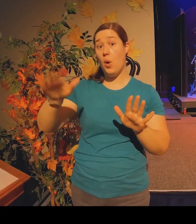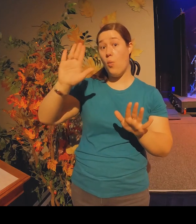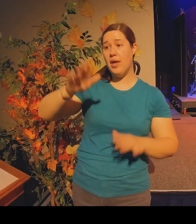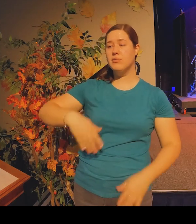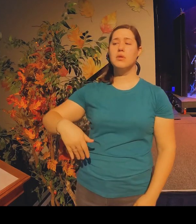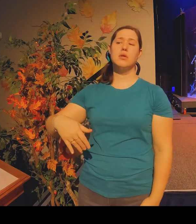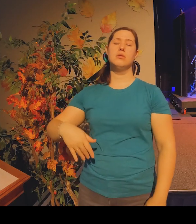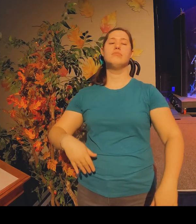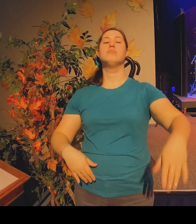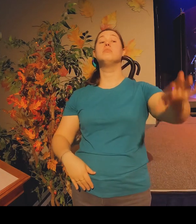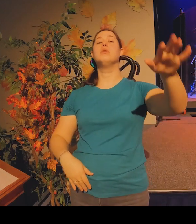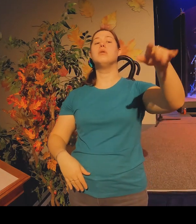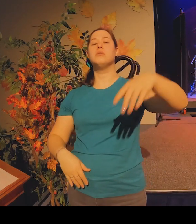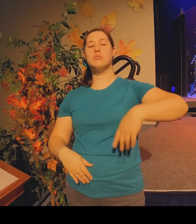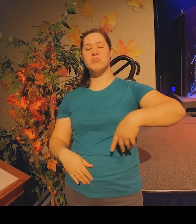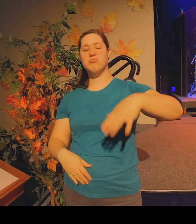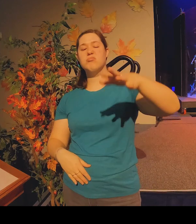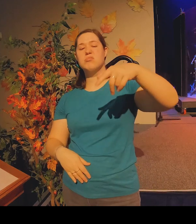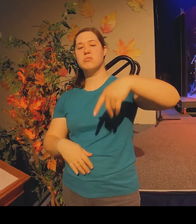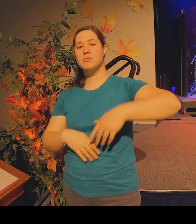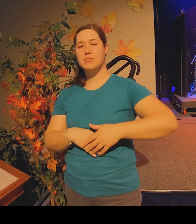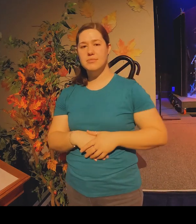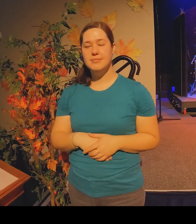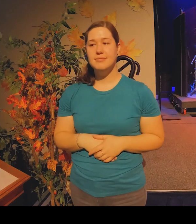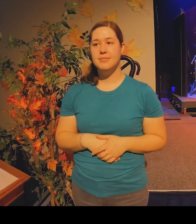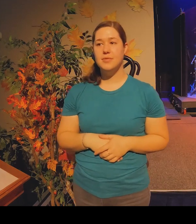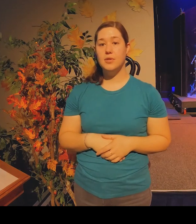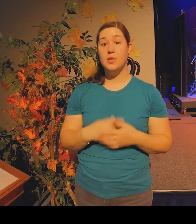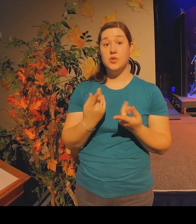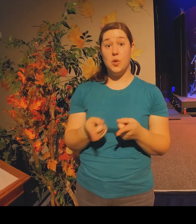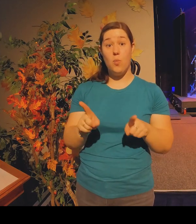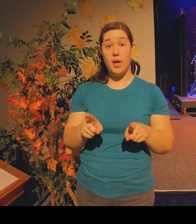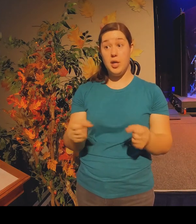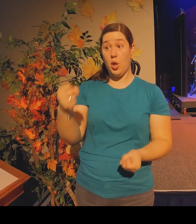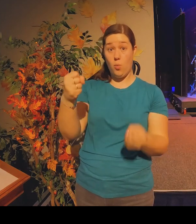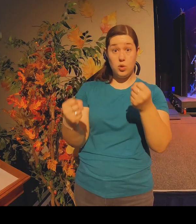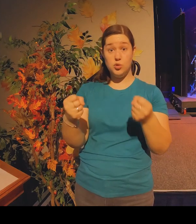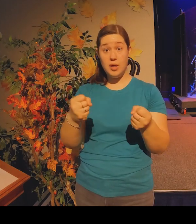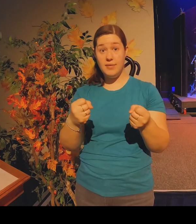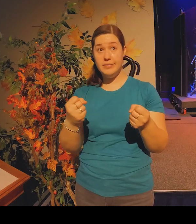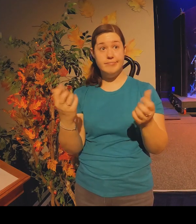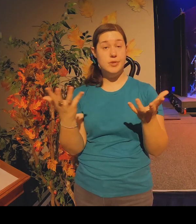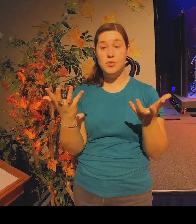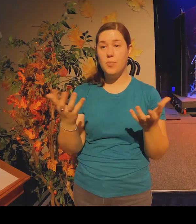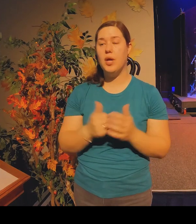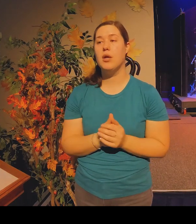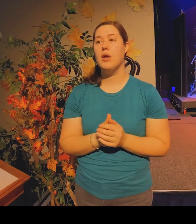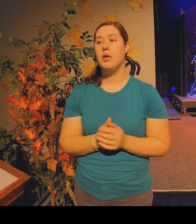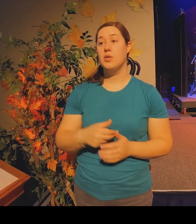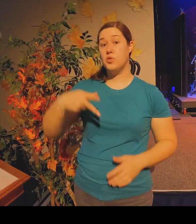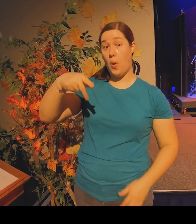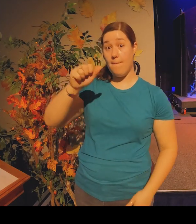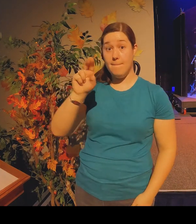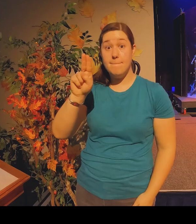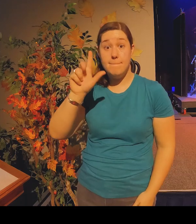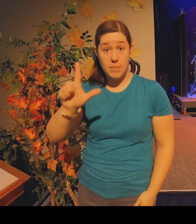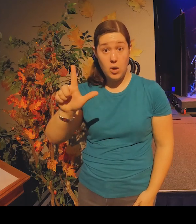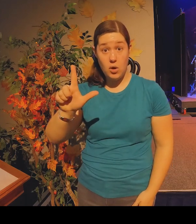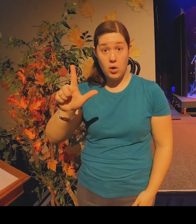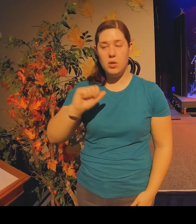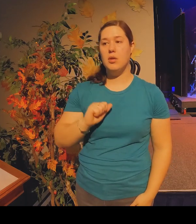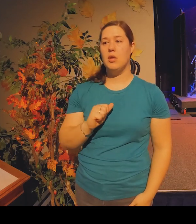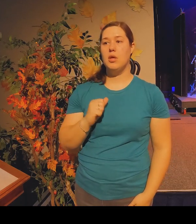when we drive somewhere and Paul gets out, he always has to stop. And I'm in a rush, and he always has to stop in the driver's seat. And